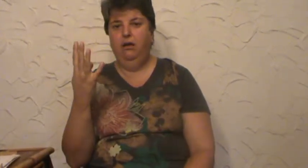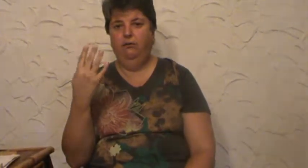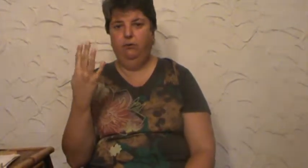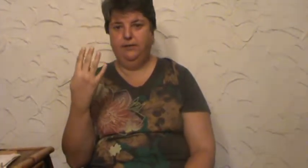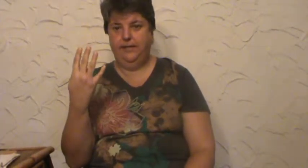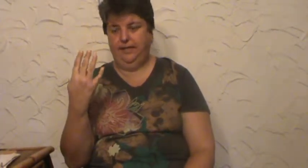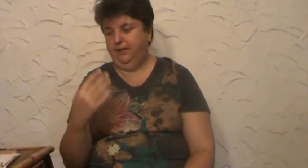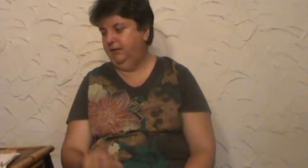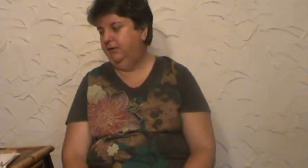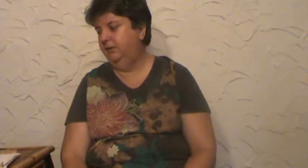14.